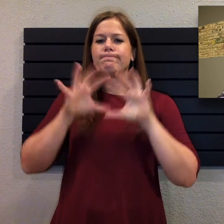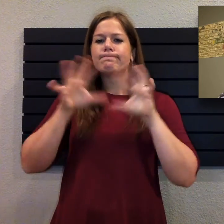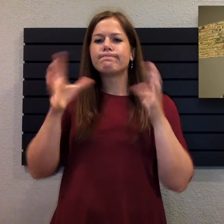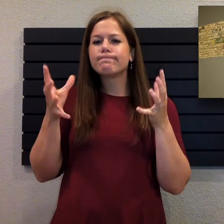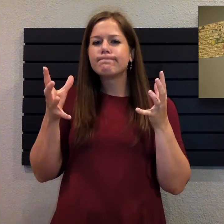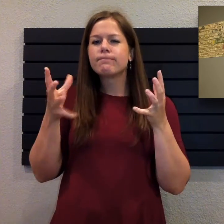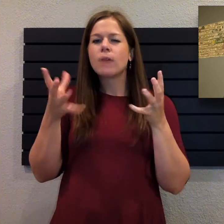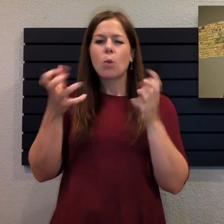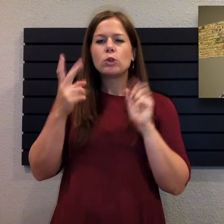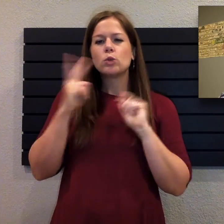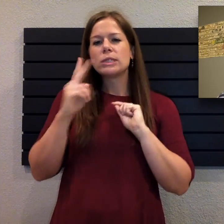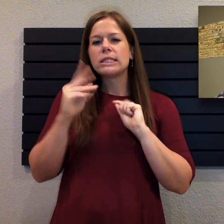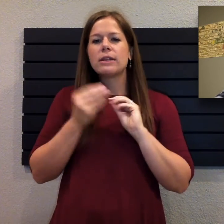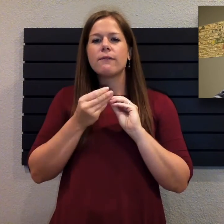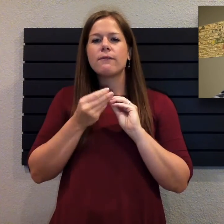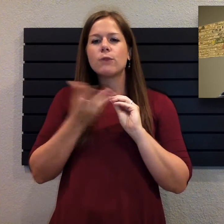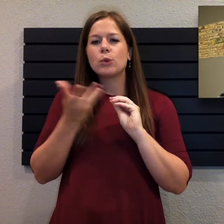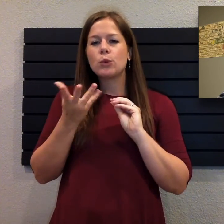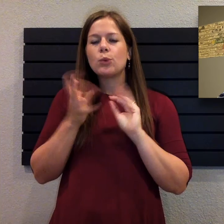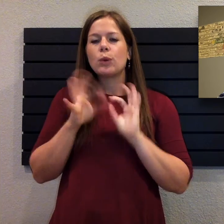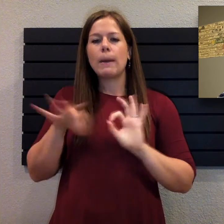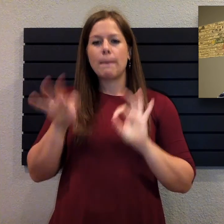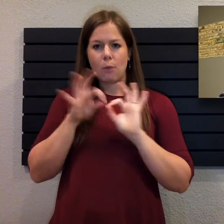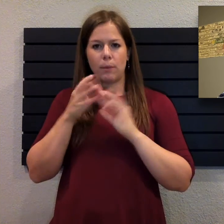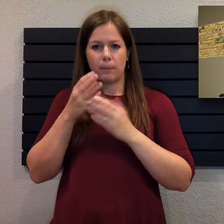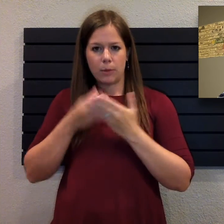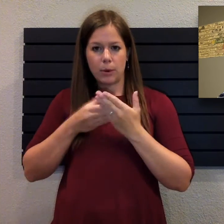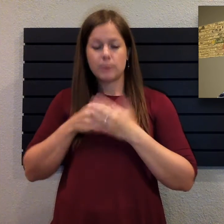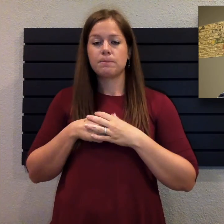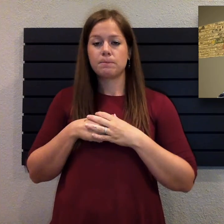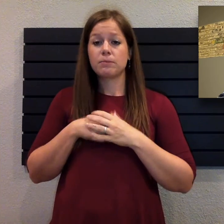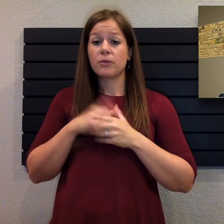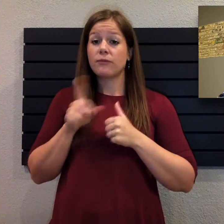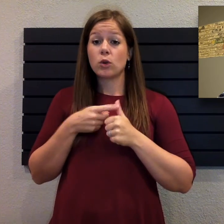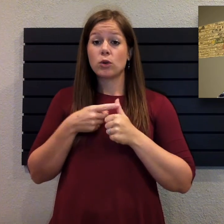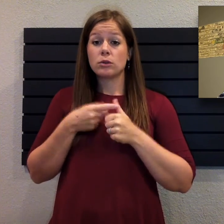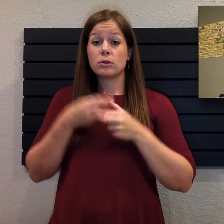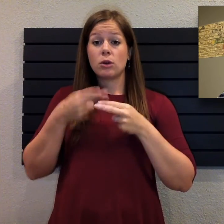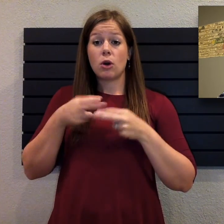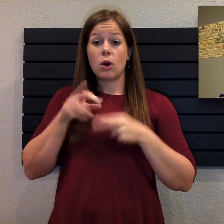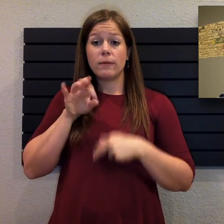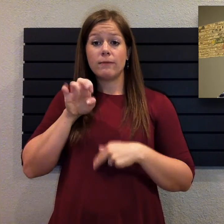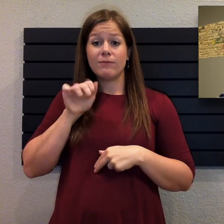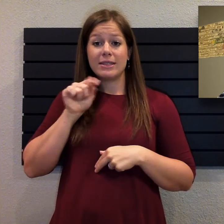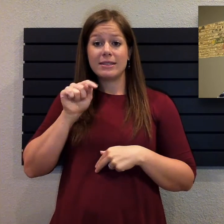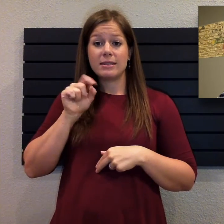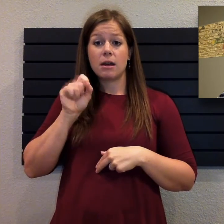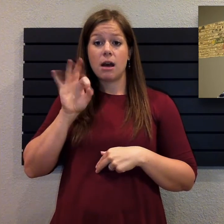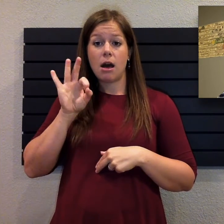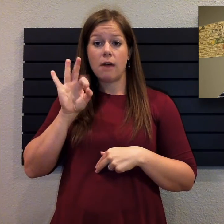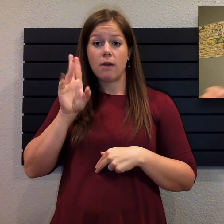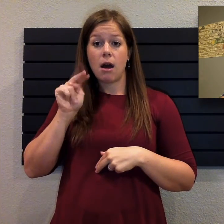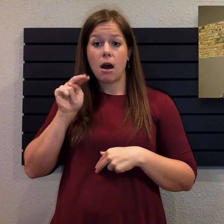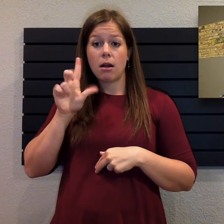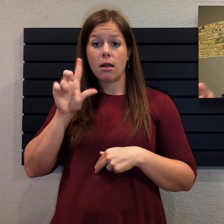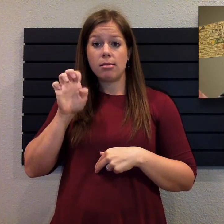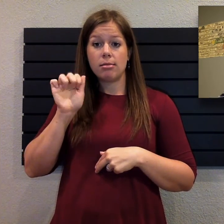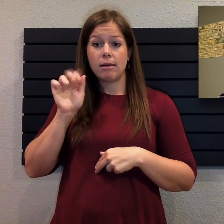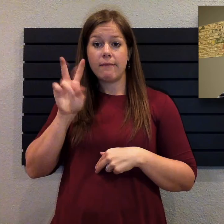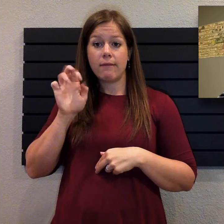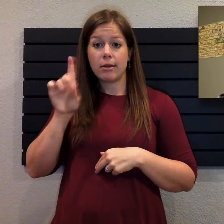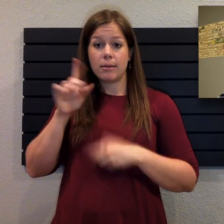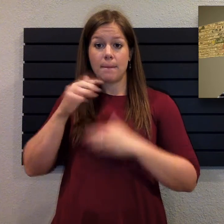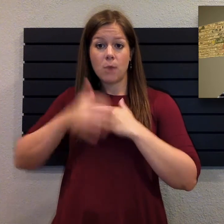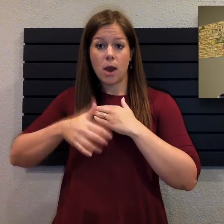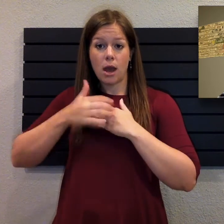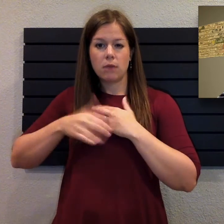here. First of all, now the Feast of the Unleavened Bread, which is called the Passover, was approaching. Of course, we knew Jesus came